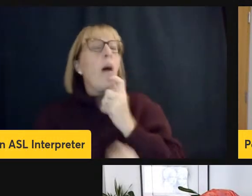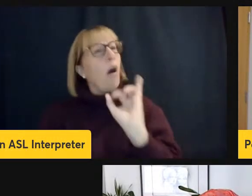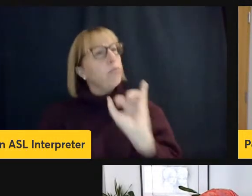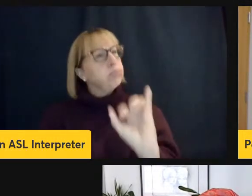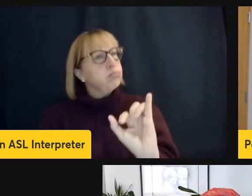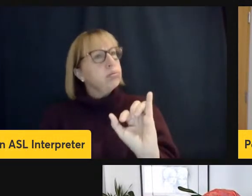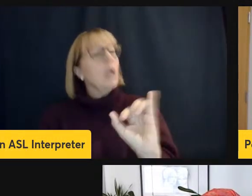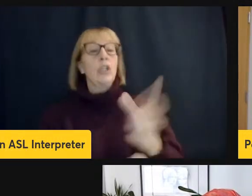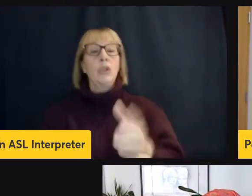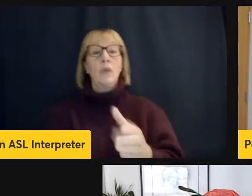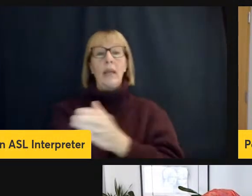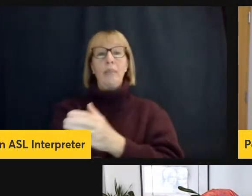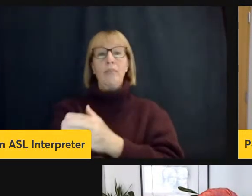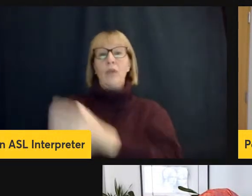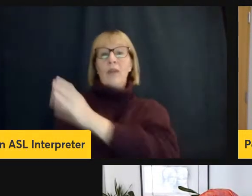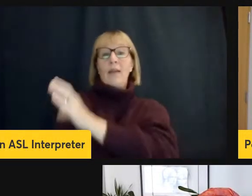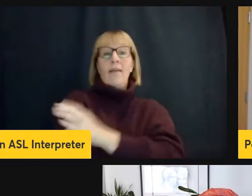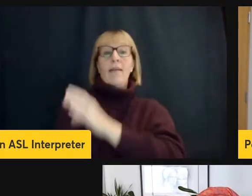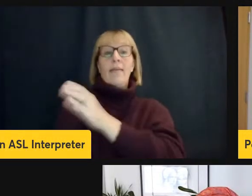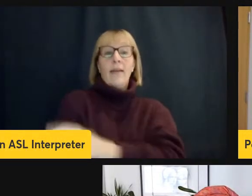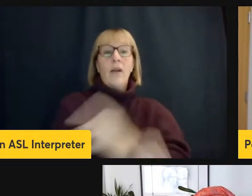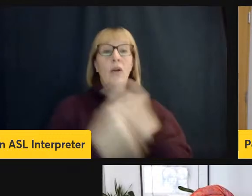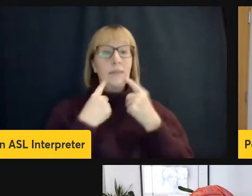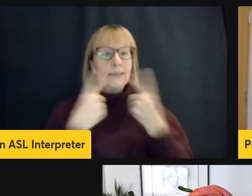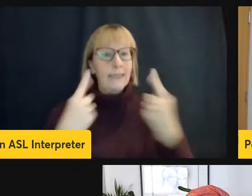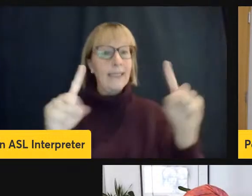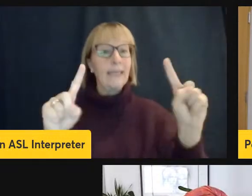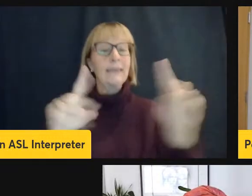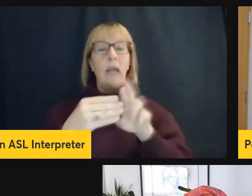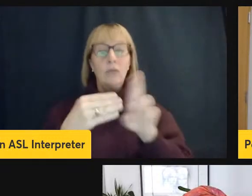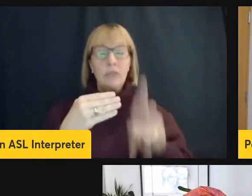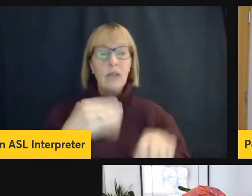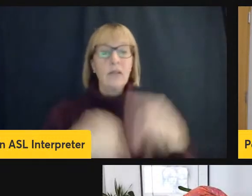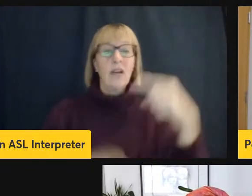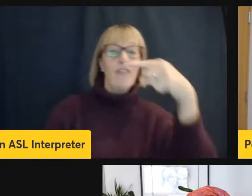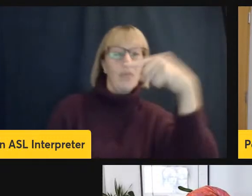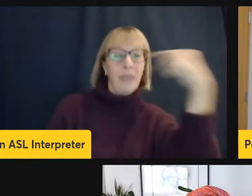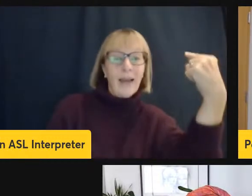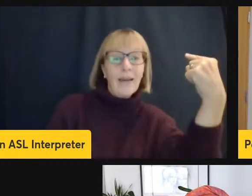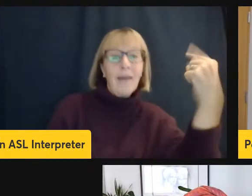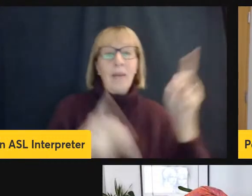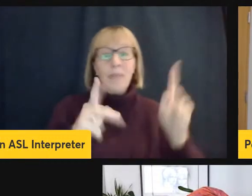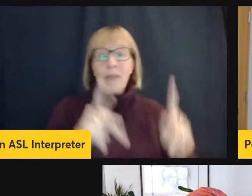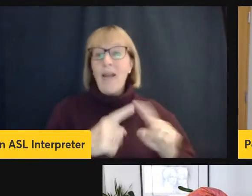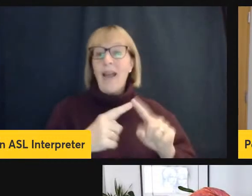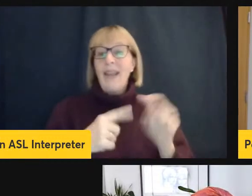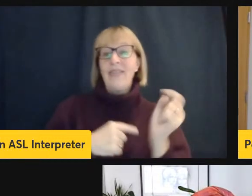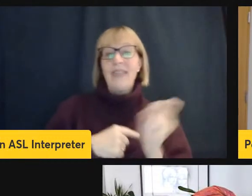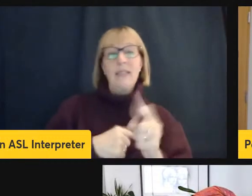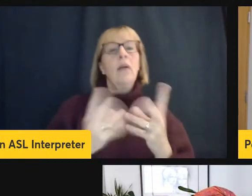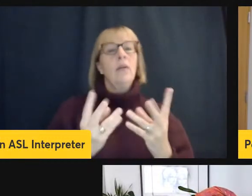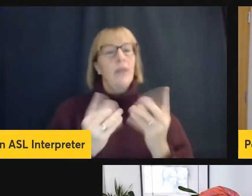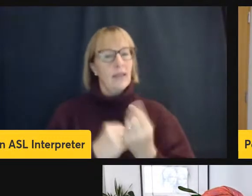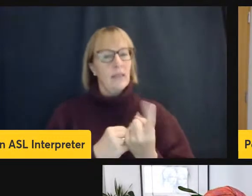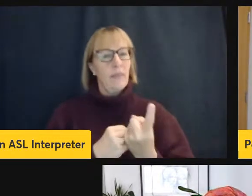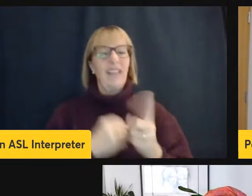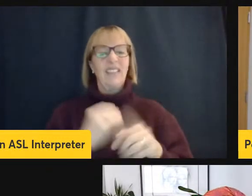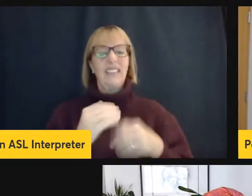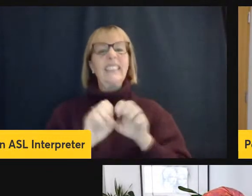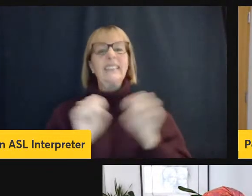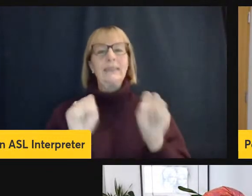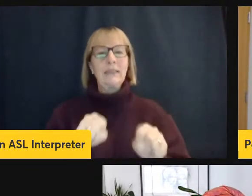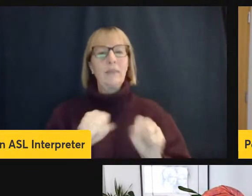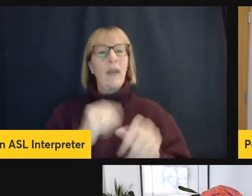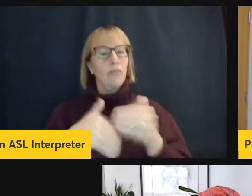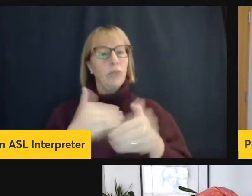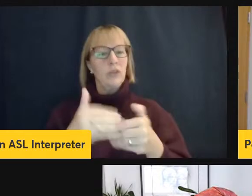improve the actual clinical outcomes for individual Black folks and at a population health level, there has to be a systematic process that brings all